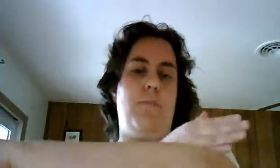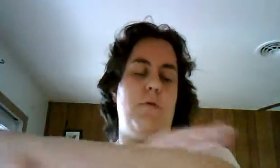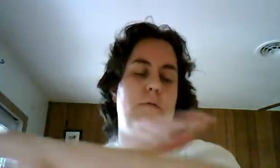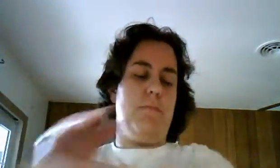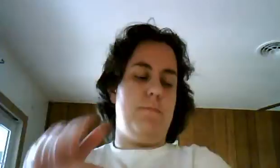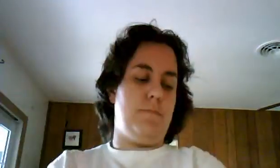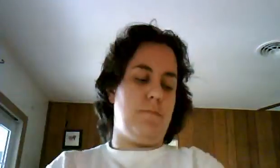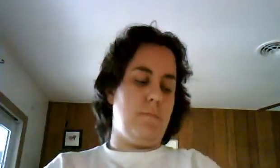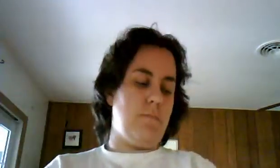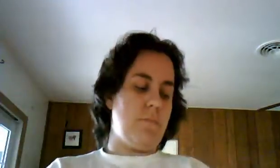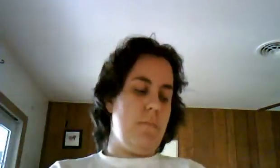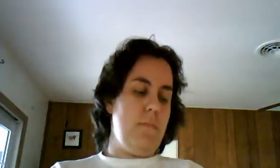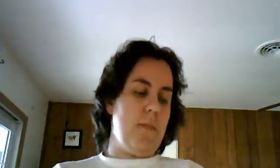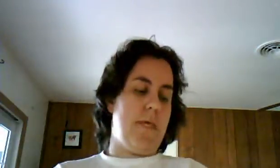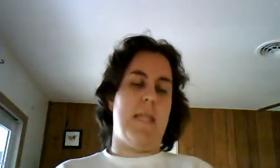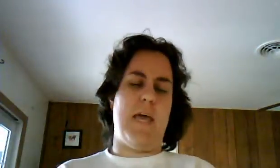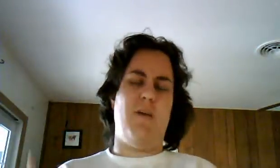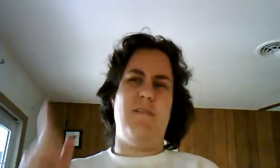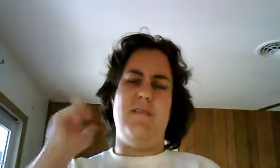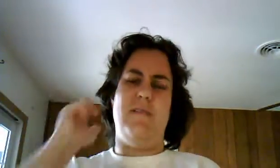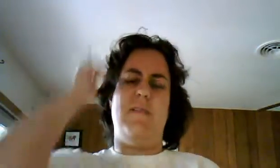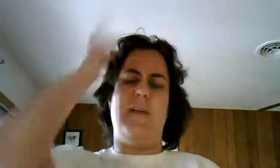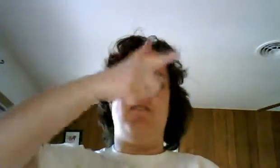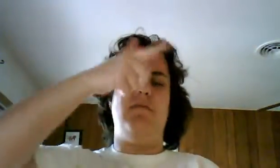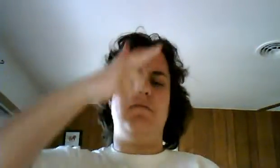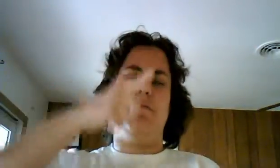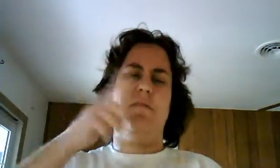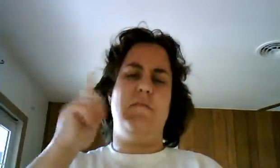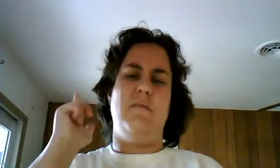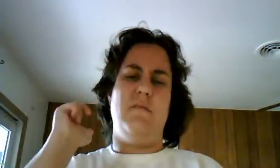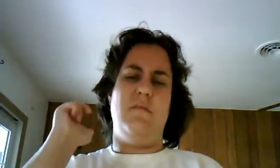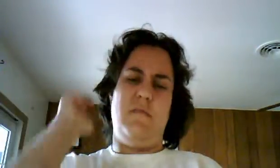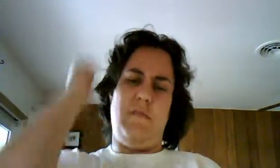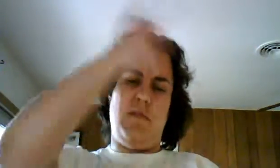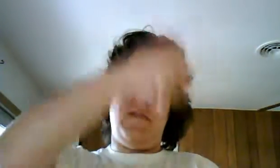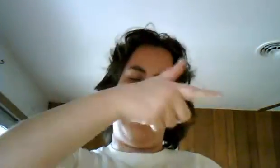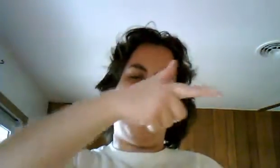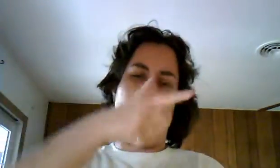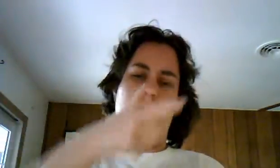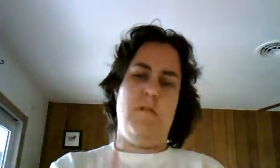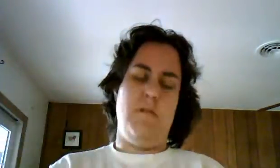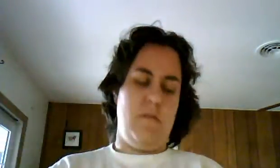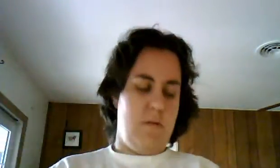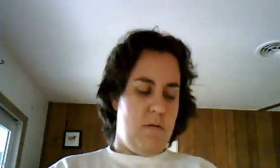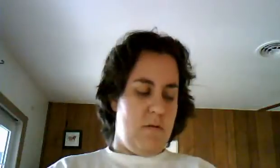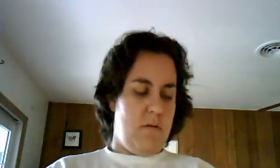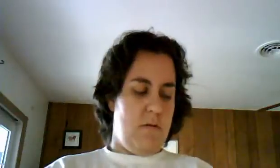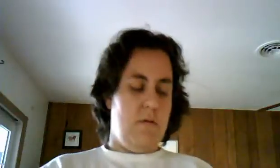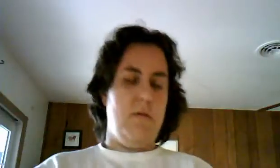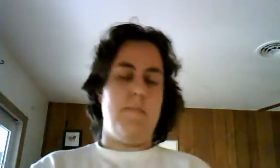Improve. Okay, later. Later. Later. Mail